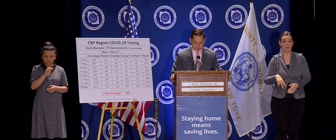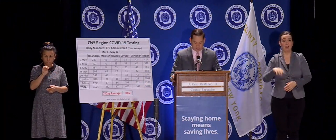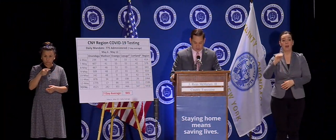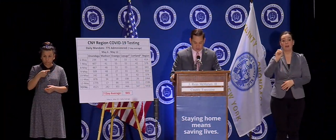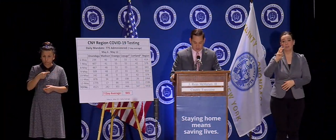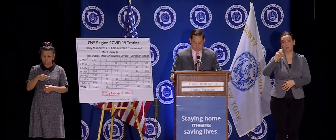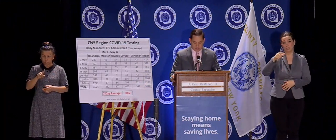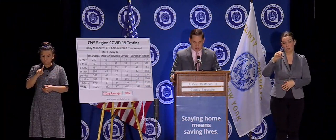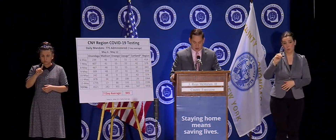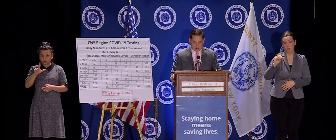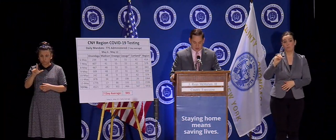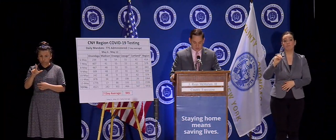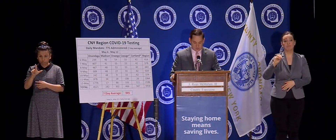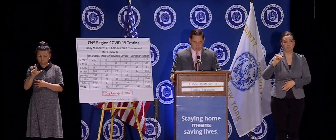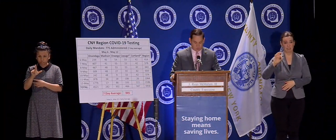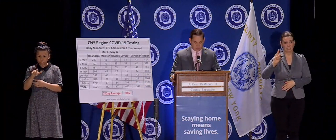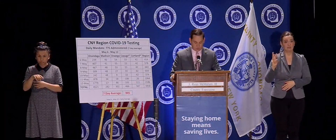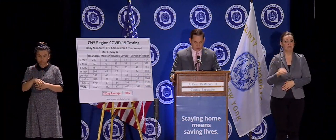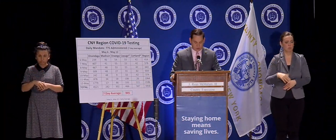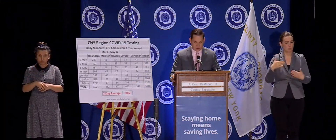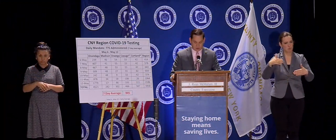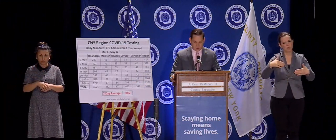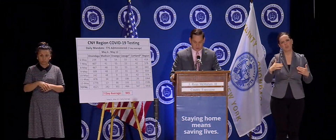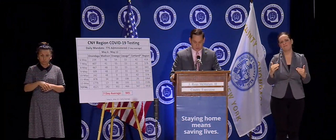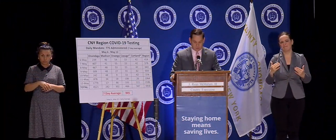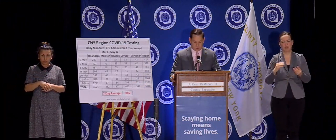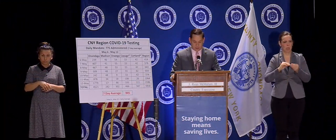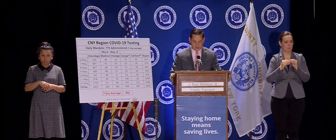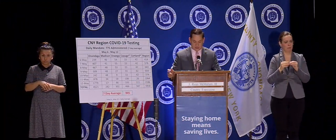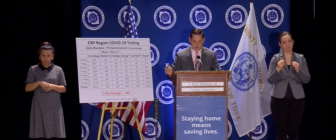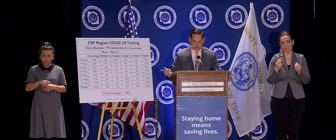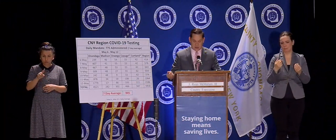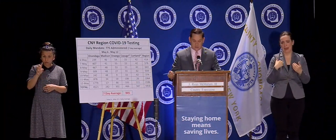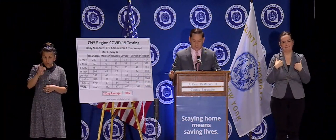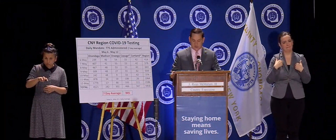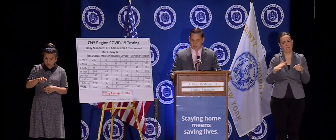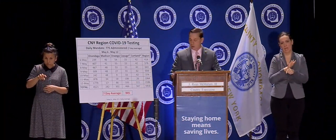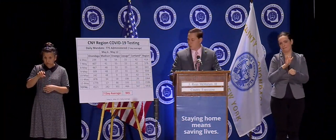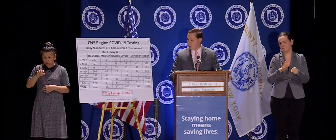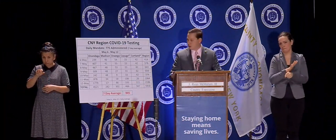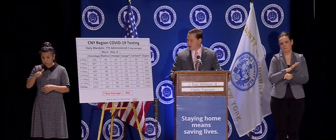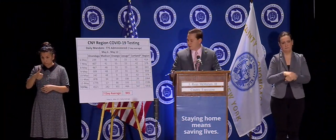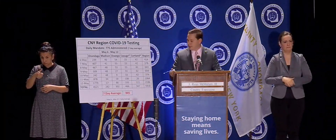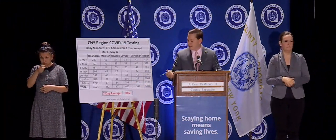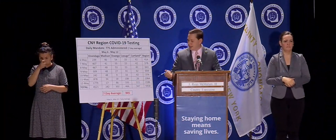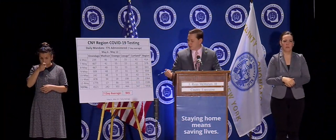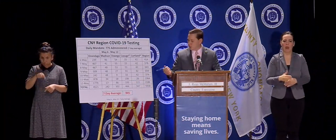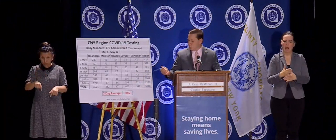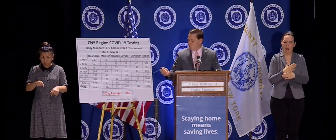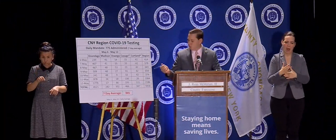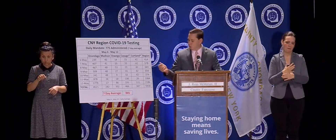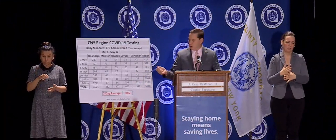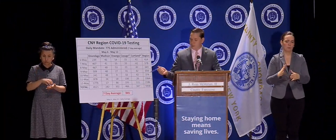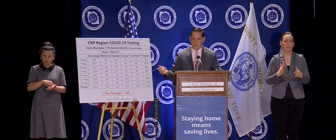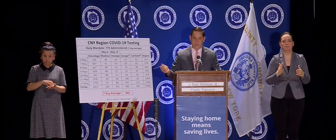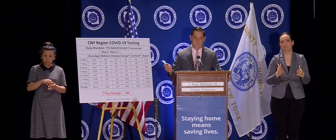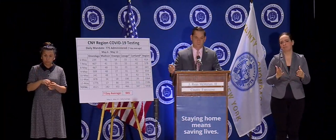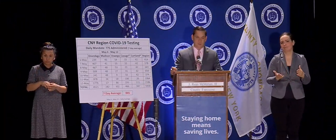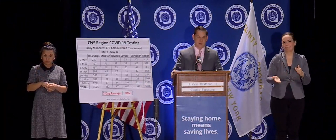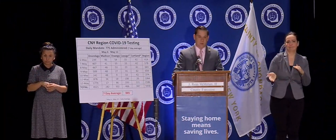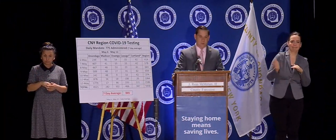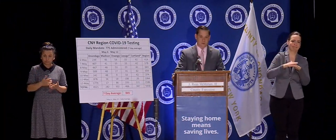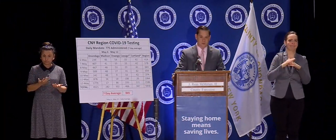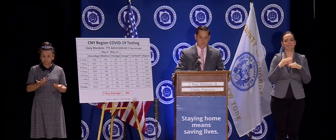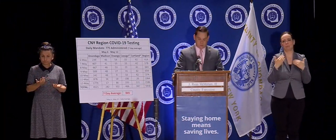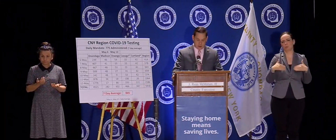alone yesterday. And so we're really, on the 7-day average, we are 70 tests over what